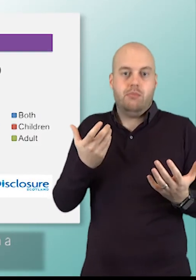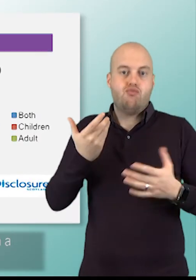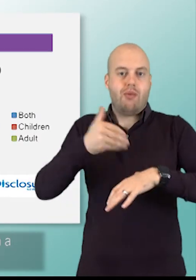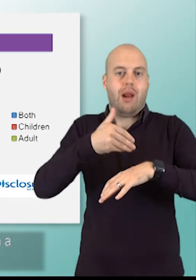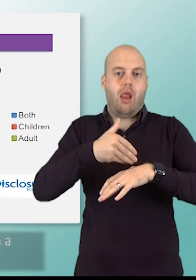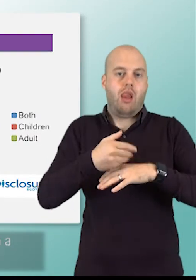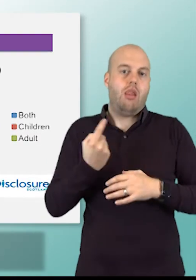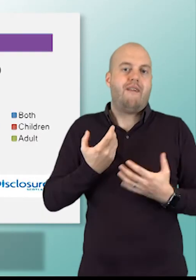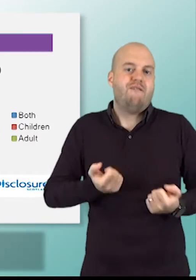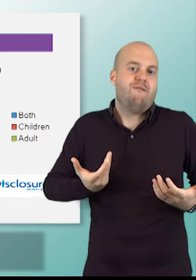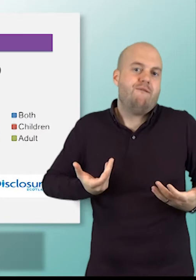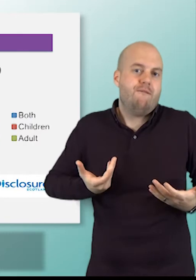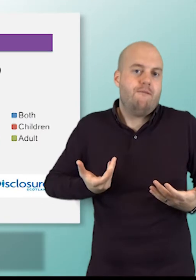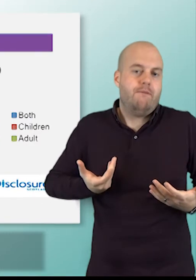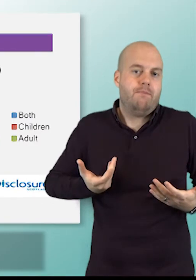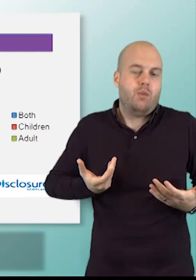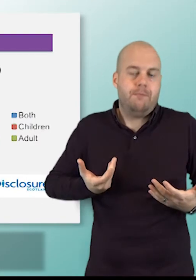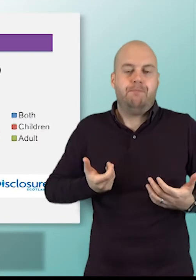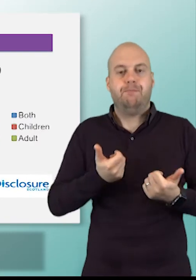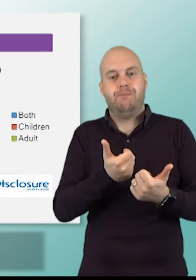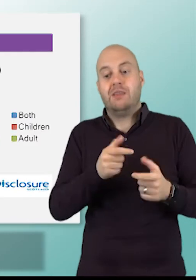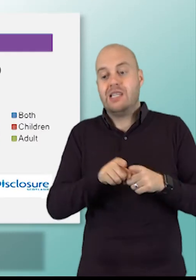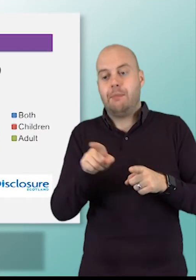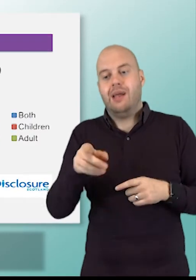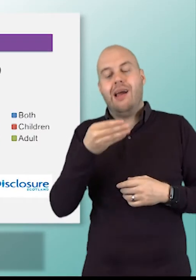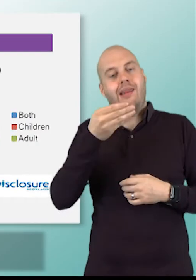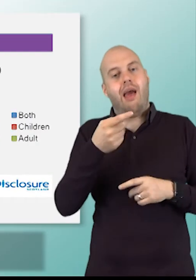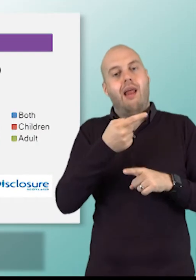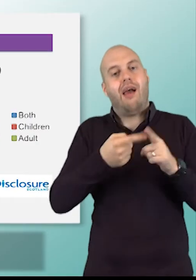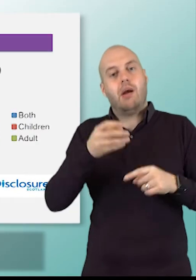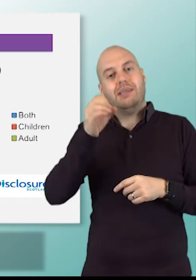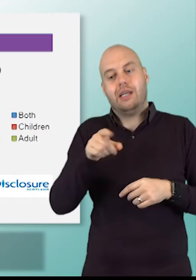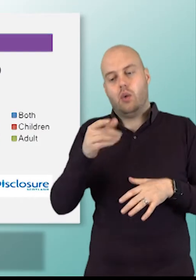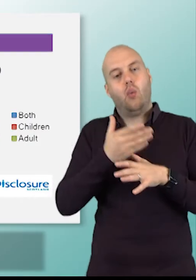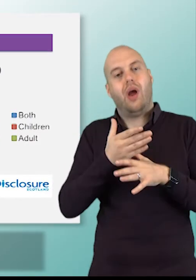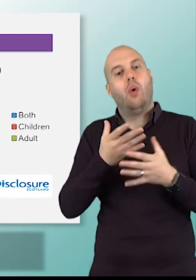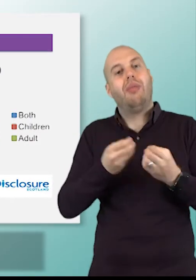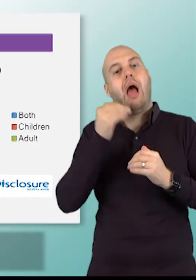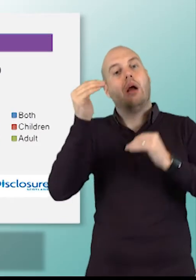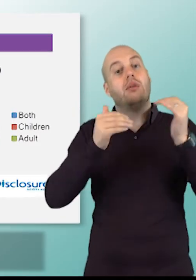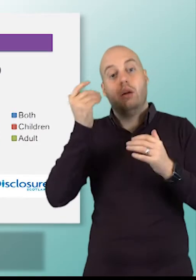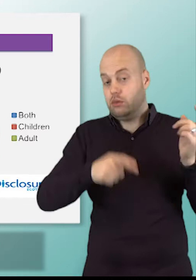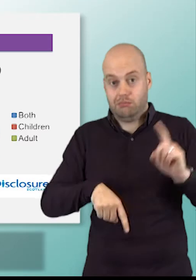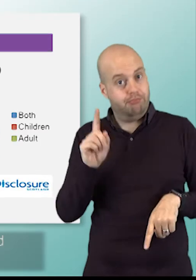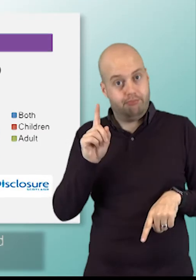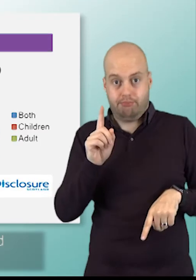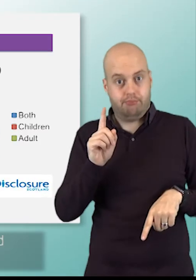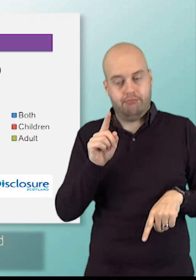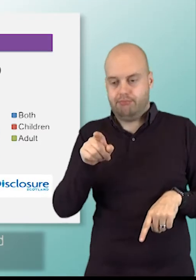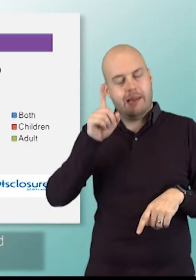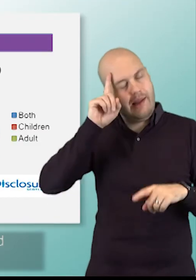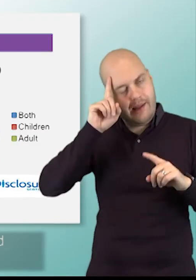PVG scheme that is working with children. Same way there, 9.5% are barred from working with adults. You